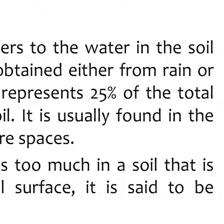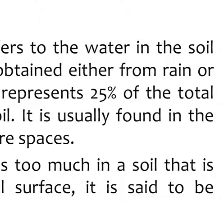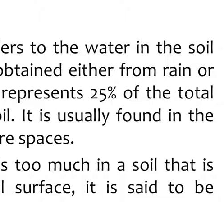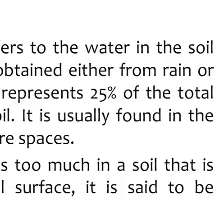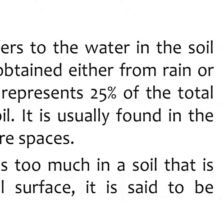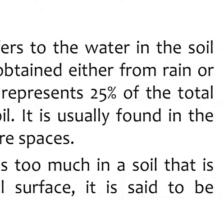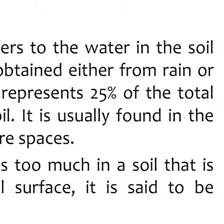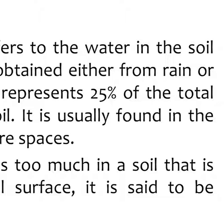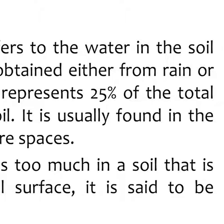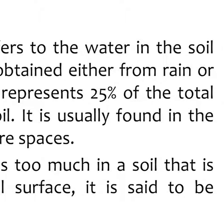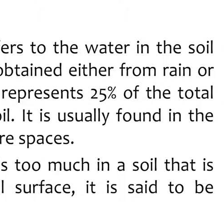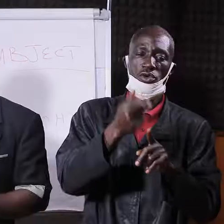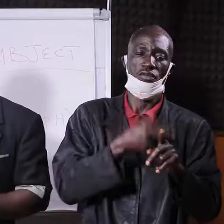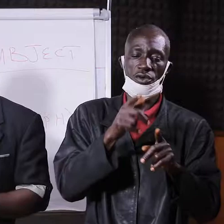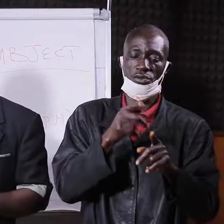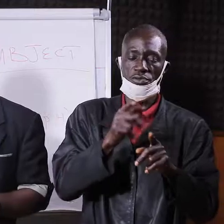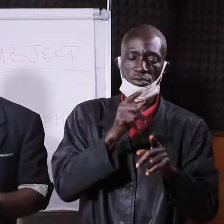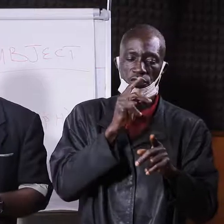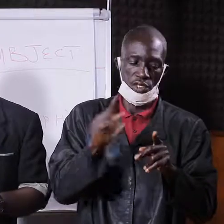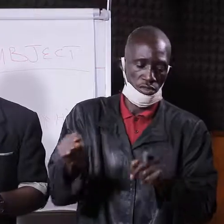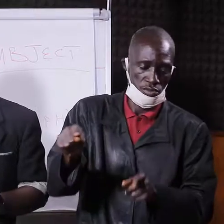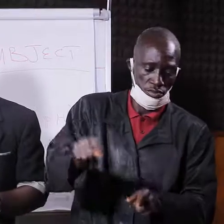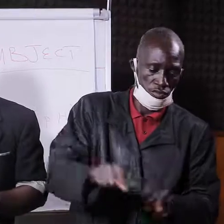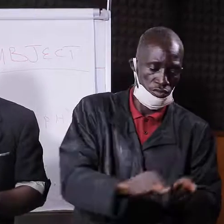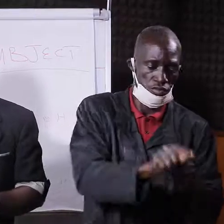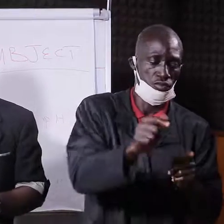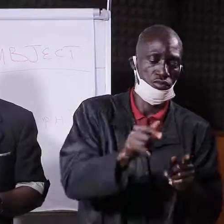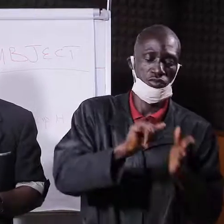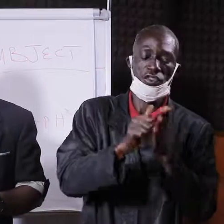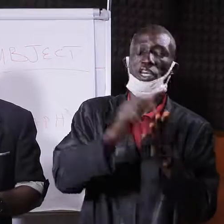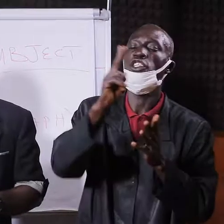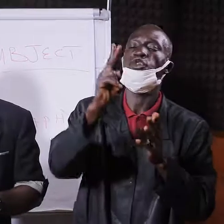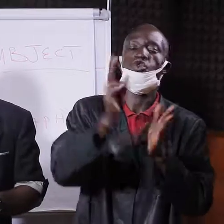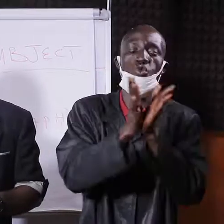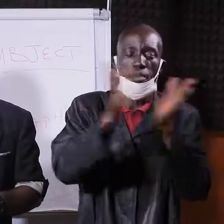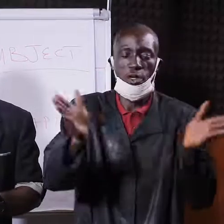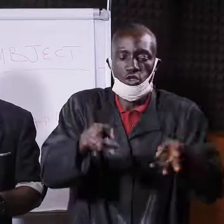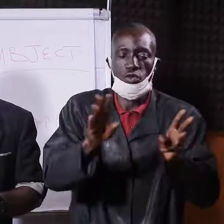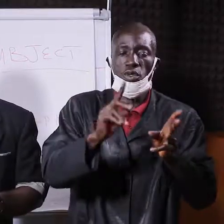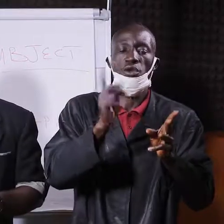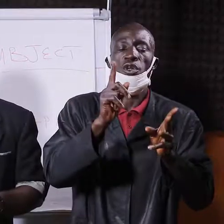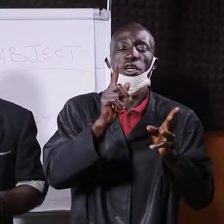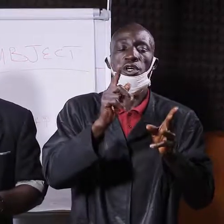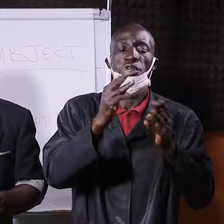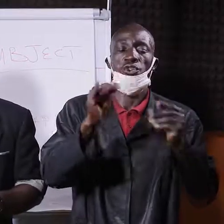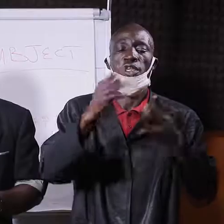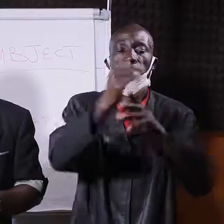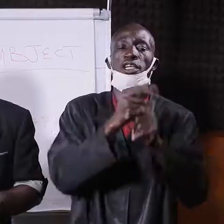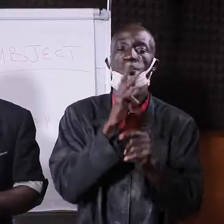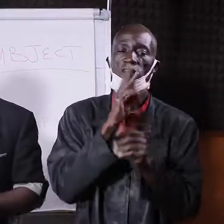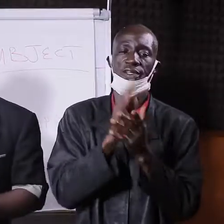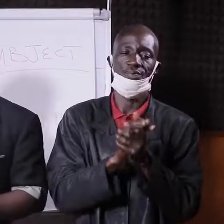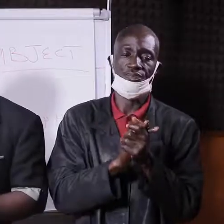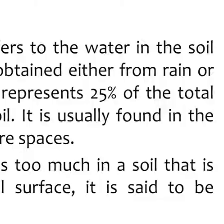or from irrigation. These are the 2 major sources where soil gets